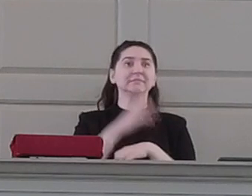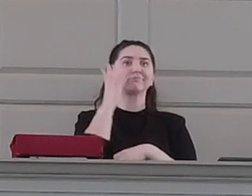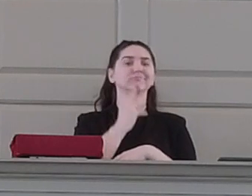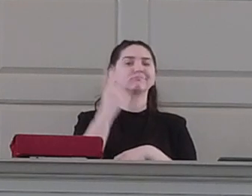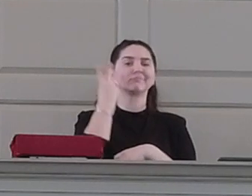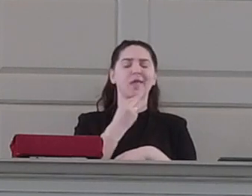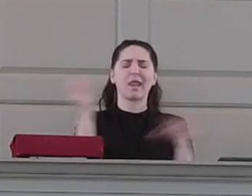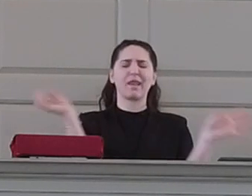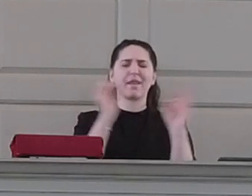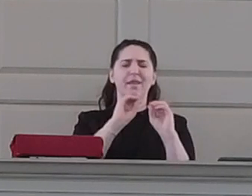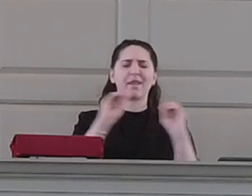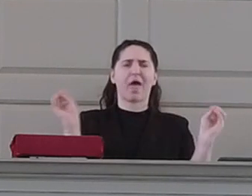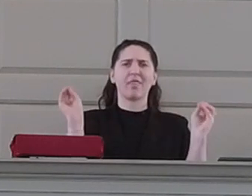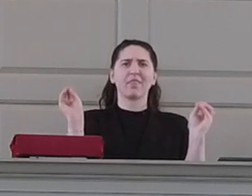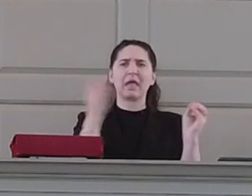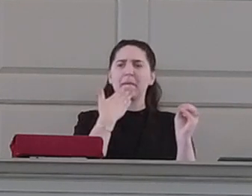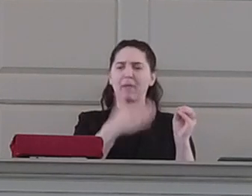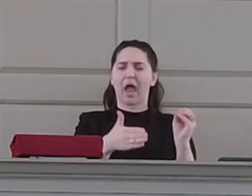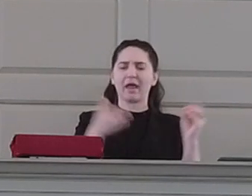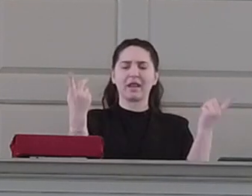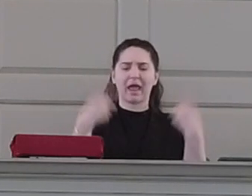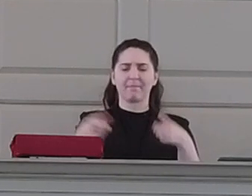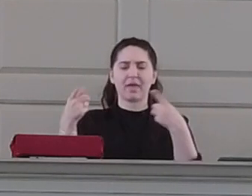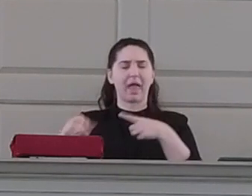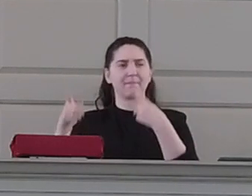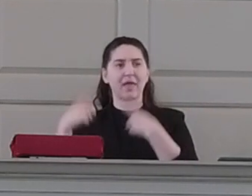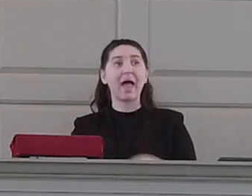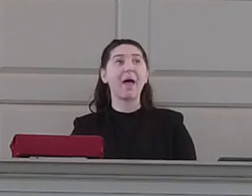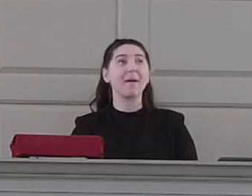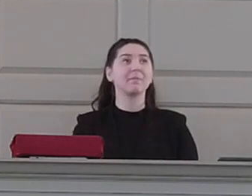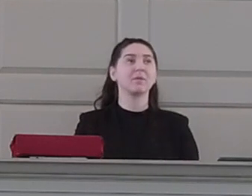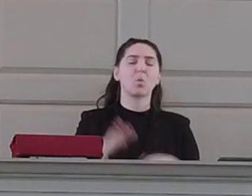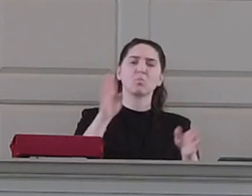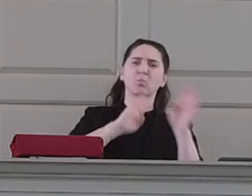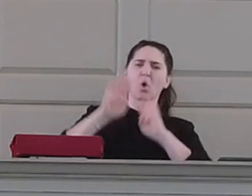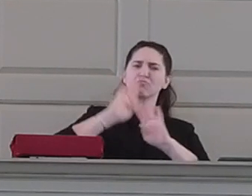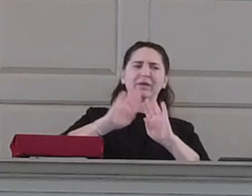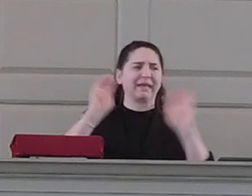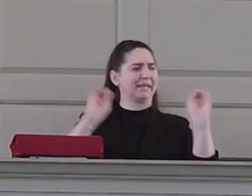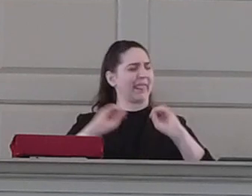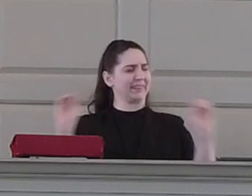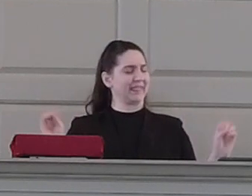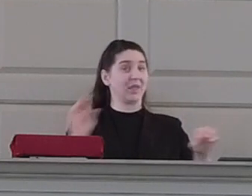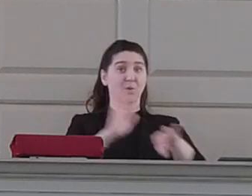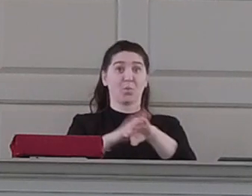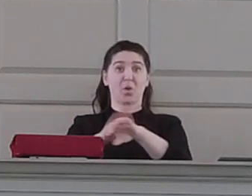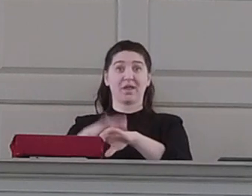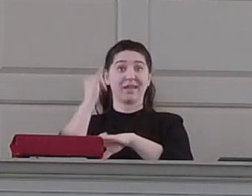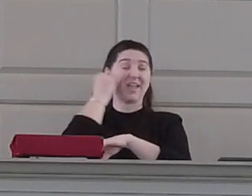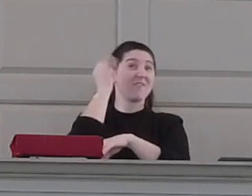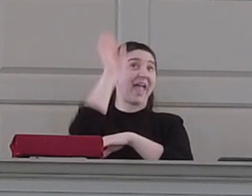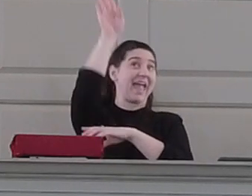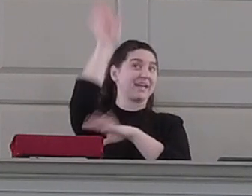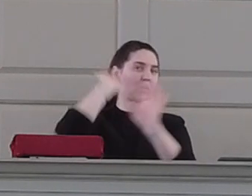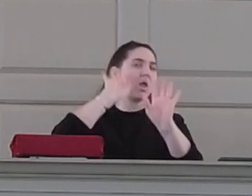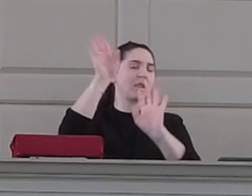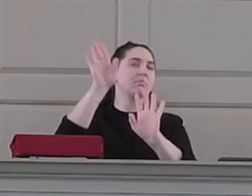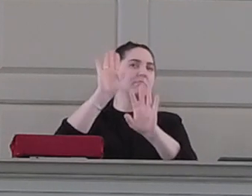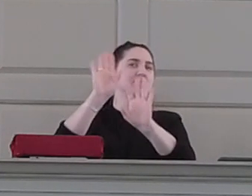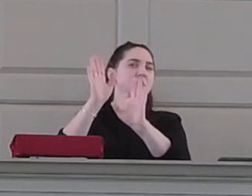Days when nothing happened according to plan, everything was calm and worry-free, and let me warn you, if you raise your hand, I'm going to really be worried